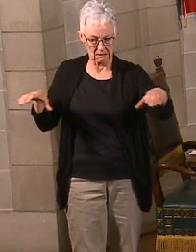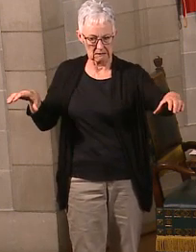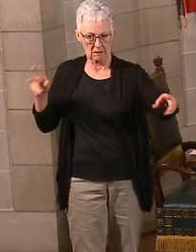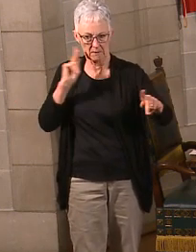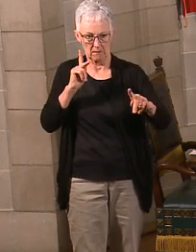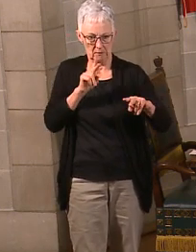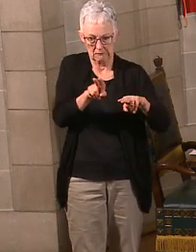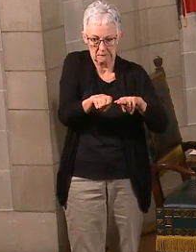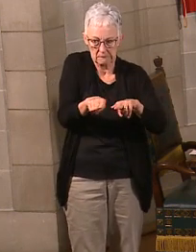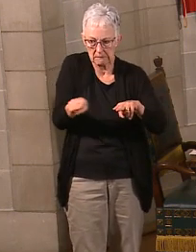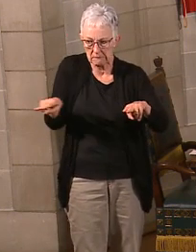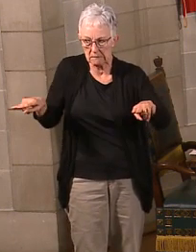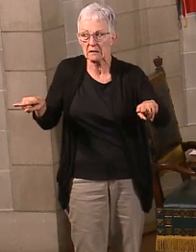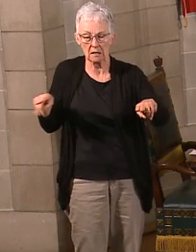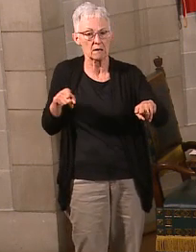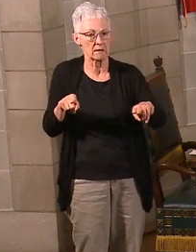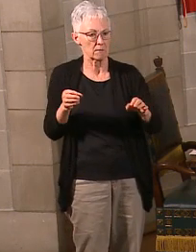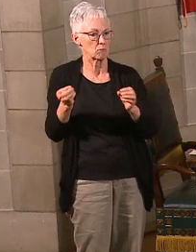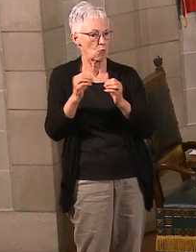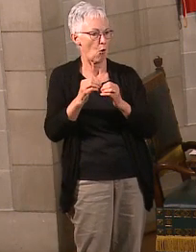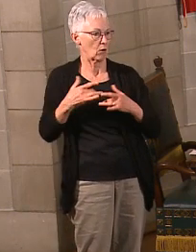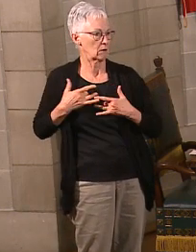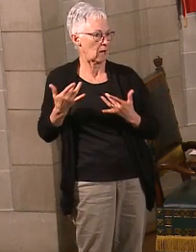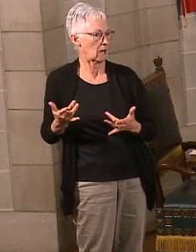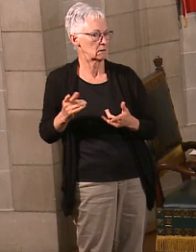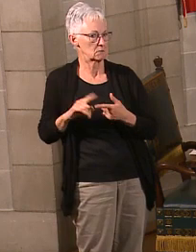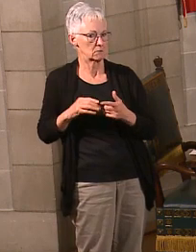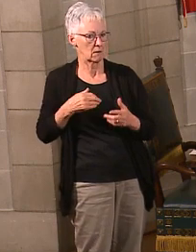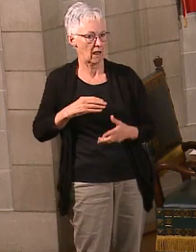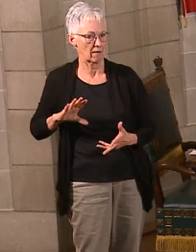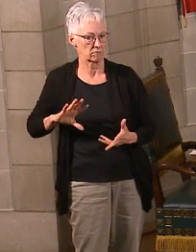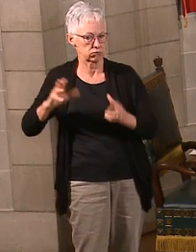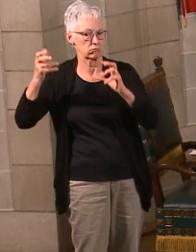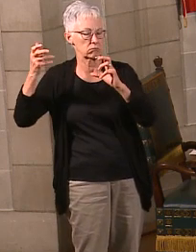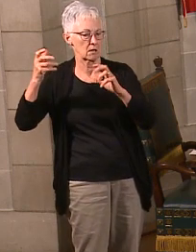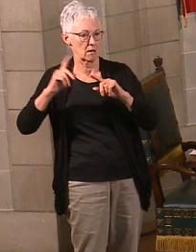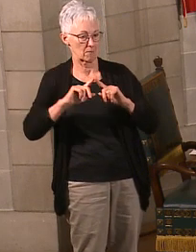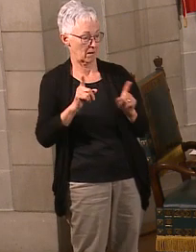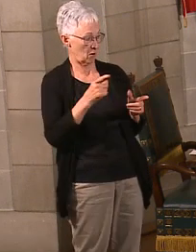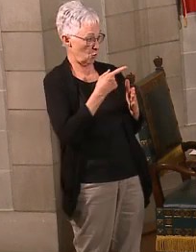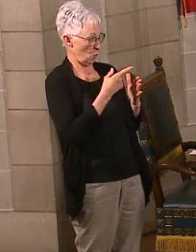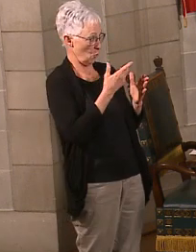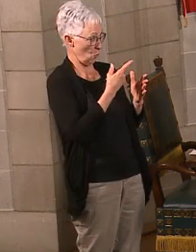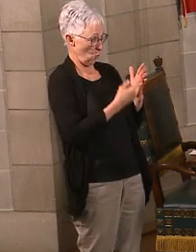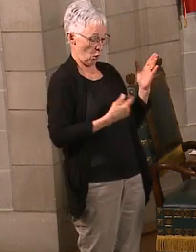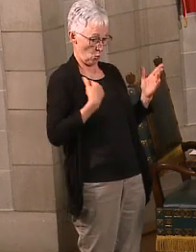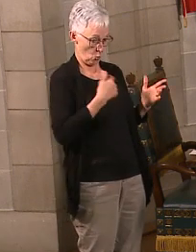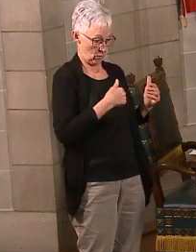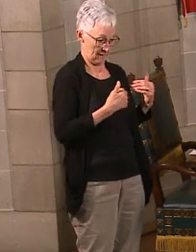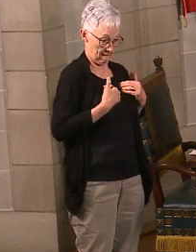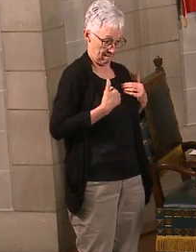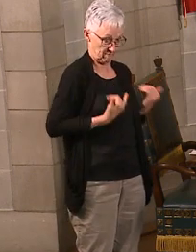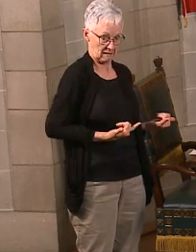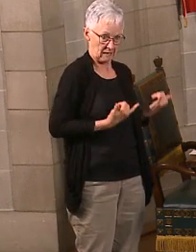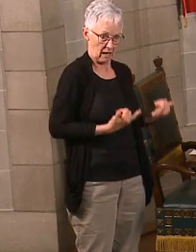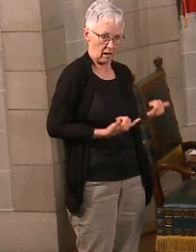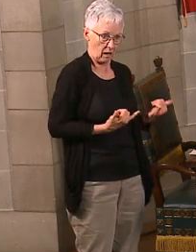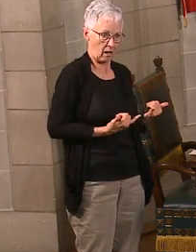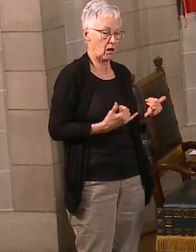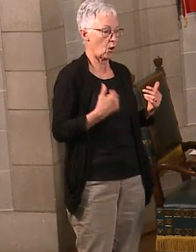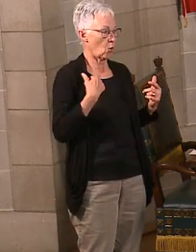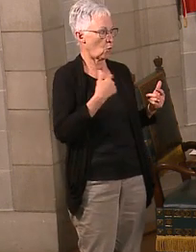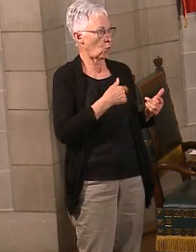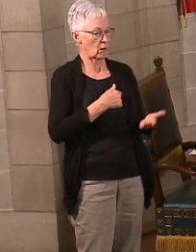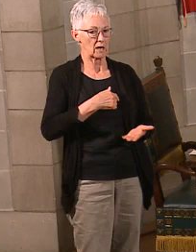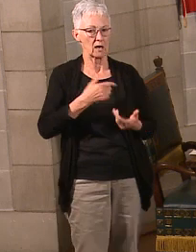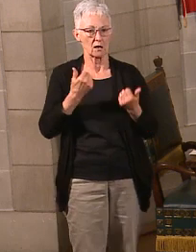personal protective equipment that we've provided, we're really doing a great job of achieving that combination of reducing